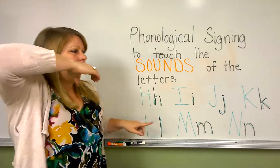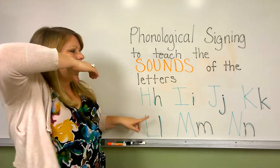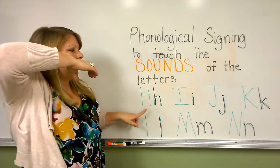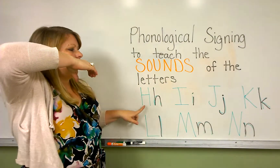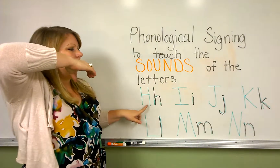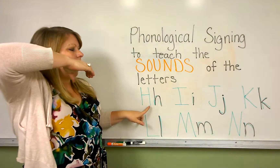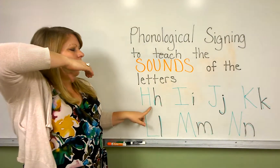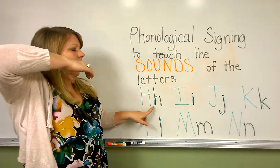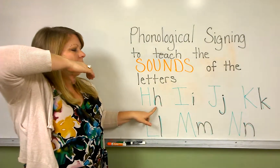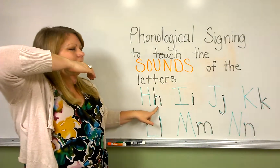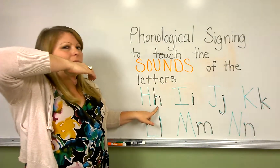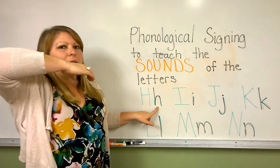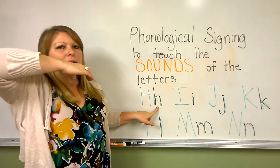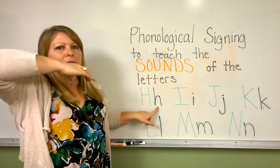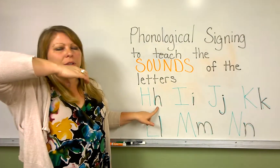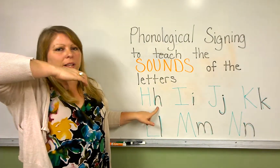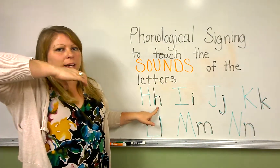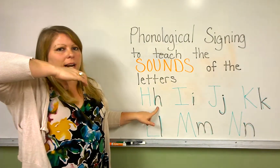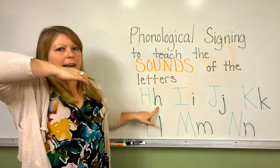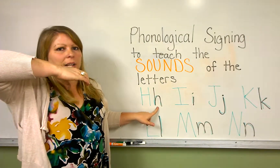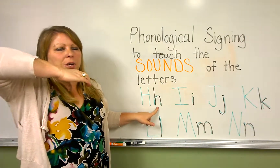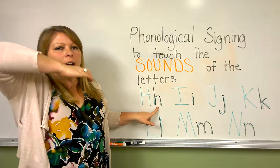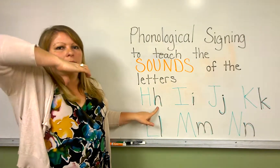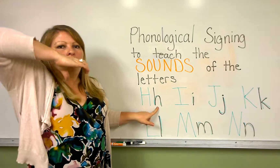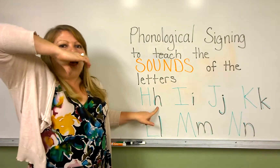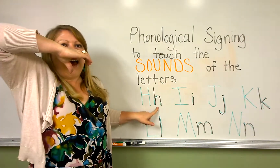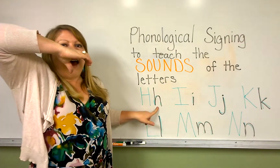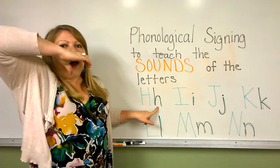the sign and sound for the letter H are